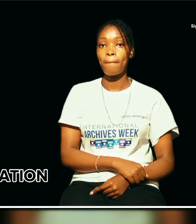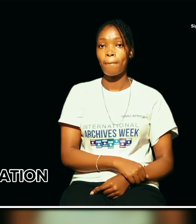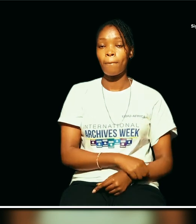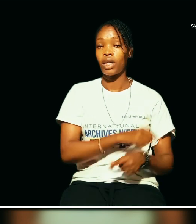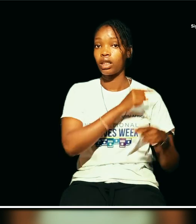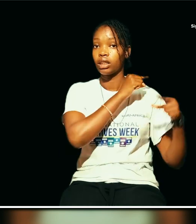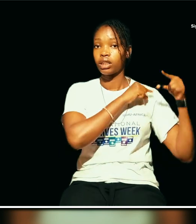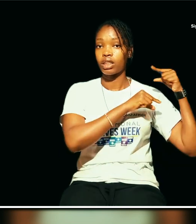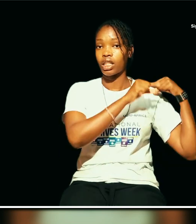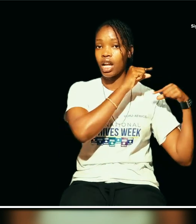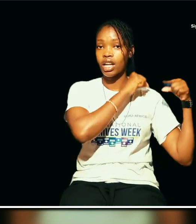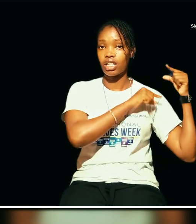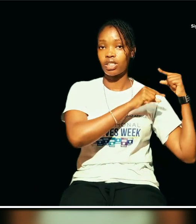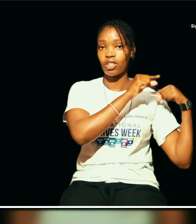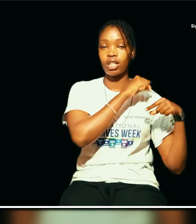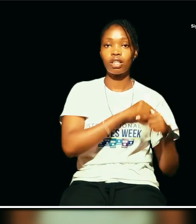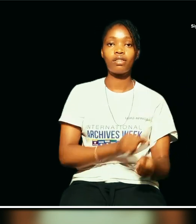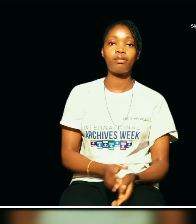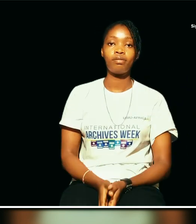generation,